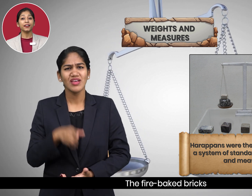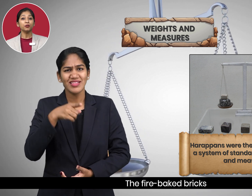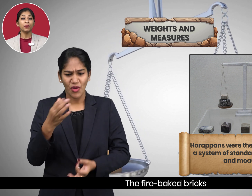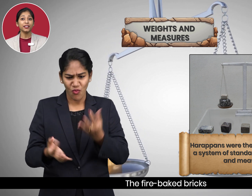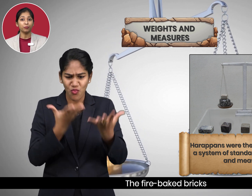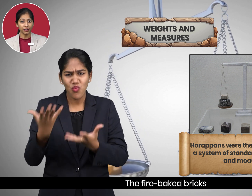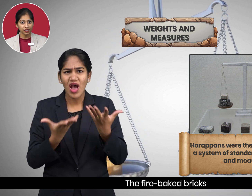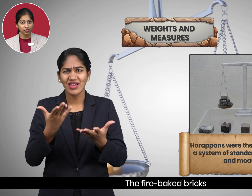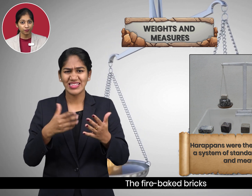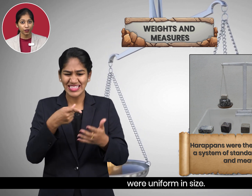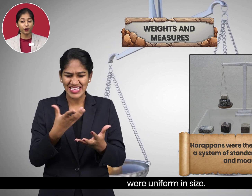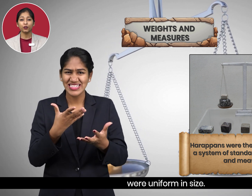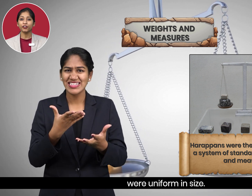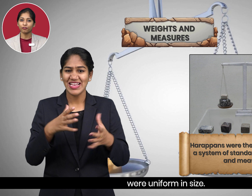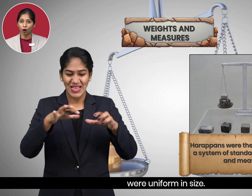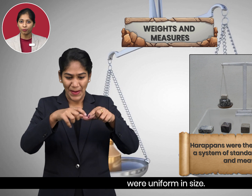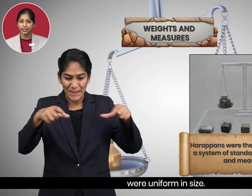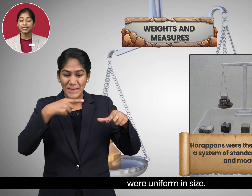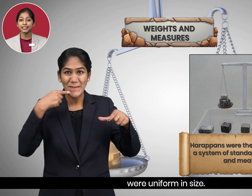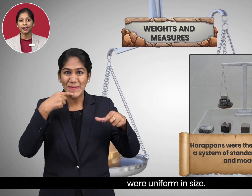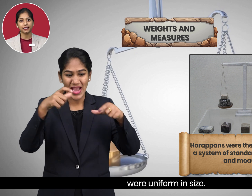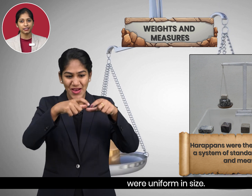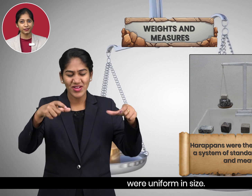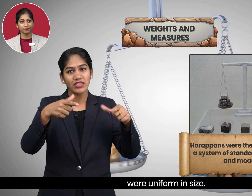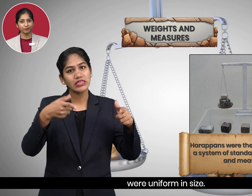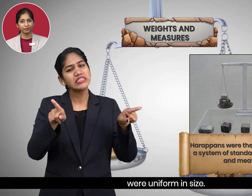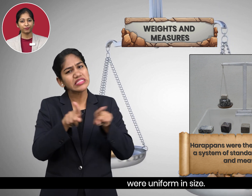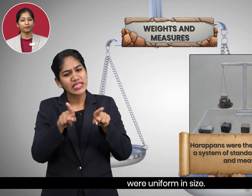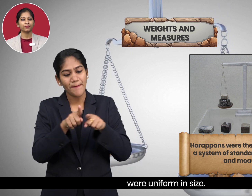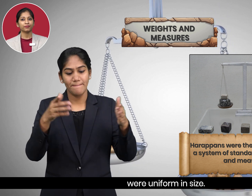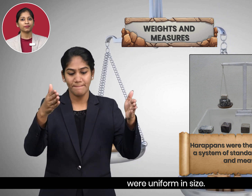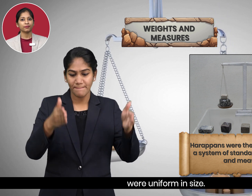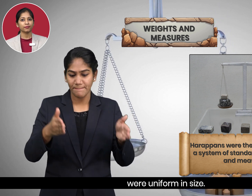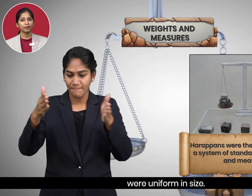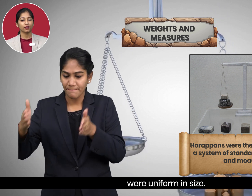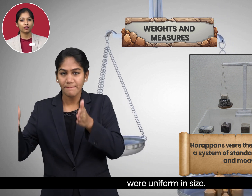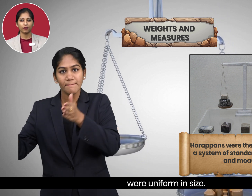The fire-baked bricks were uniform in size.